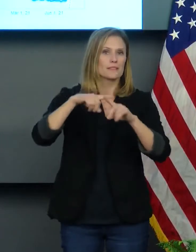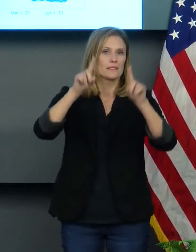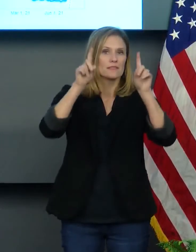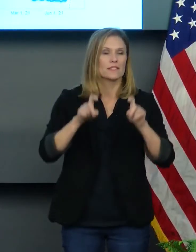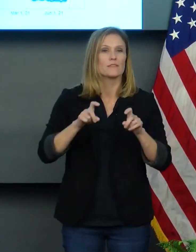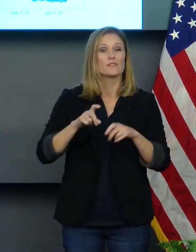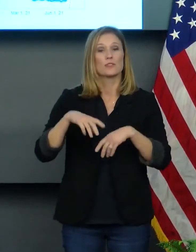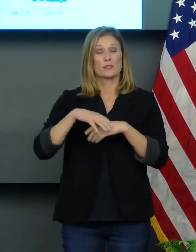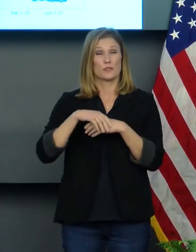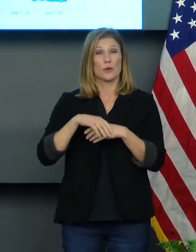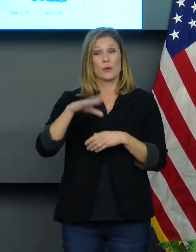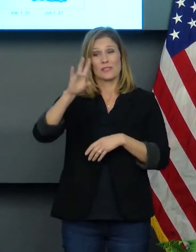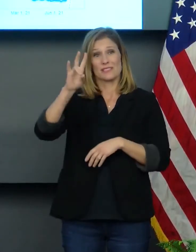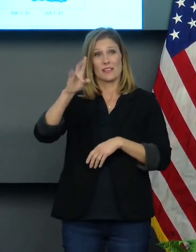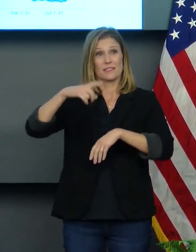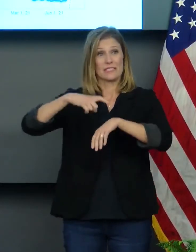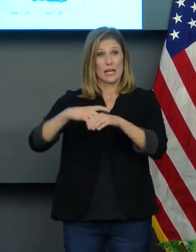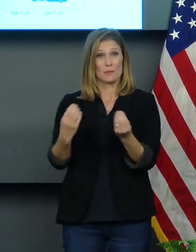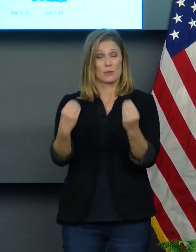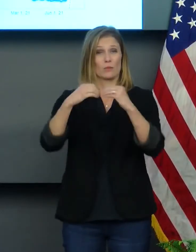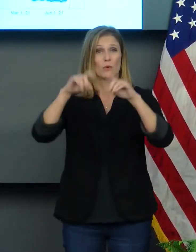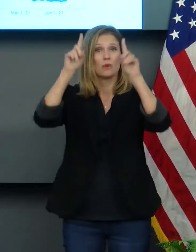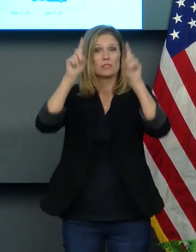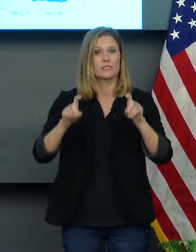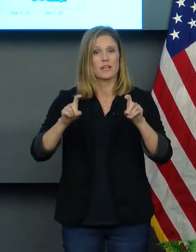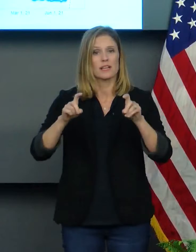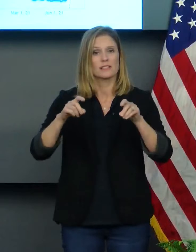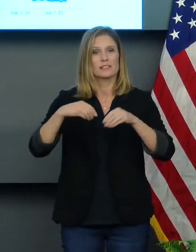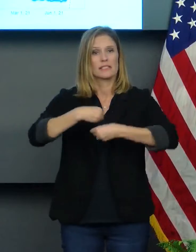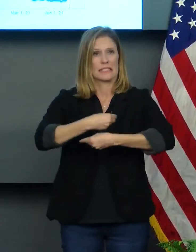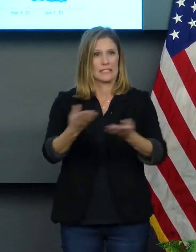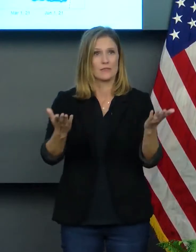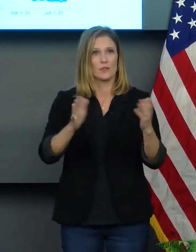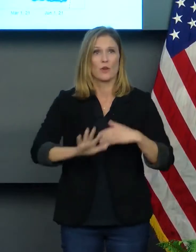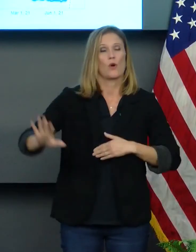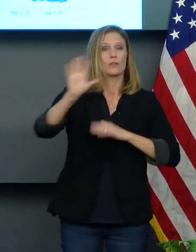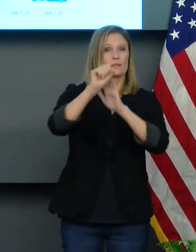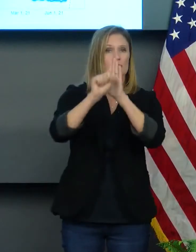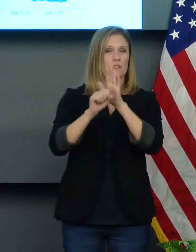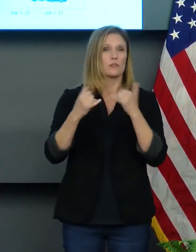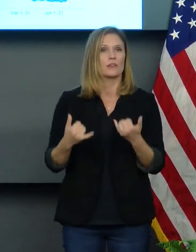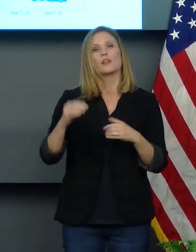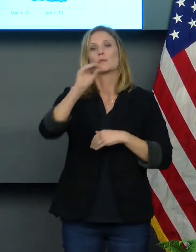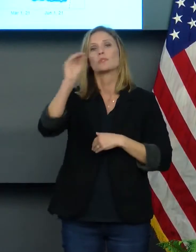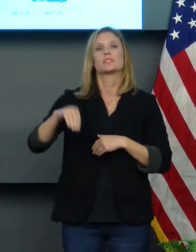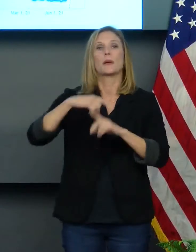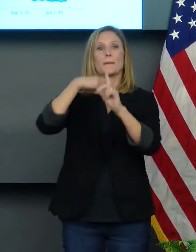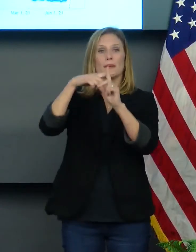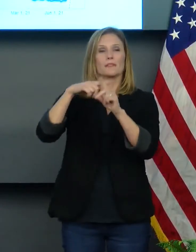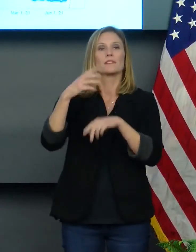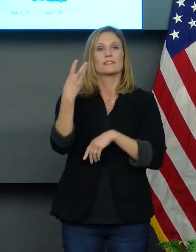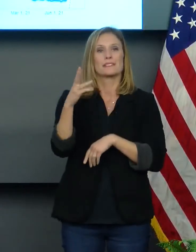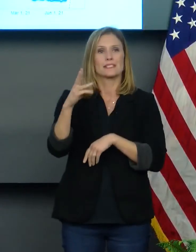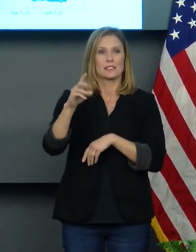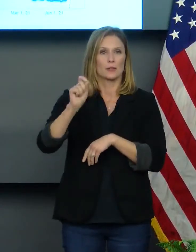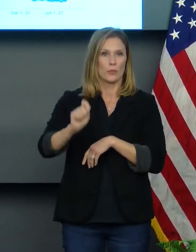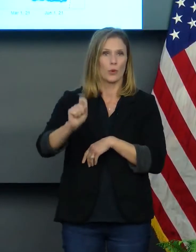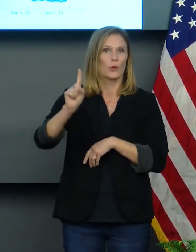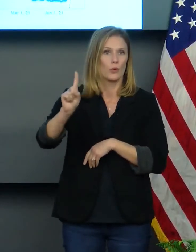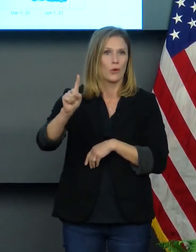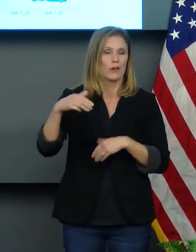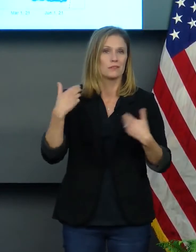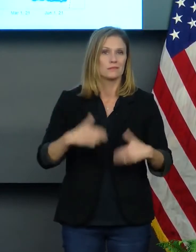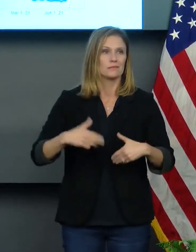context of 7 times more tests being conducted across the state right now, a percent positivity of 16.1